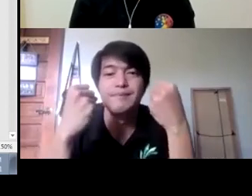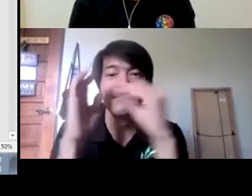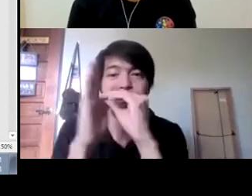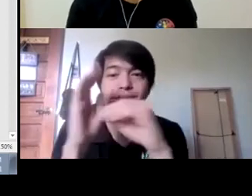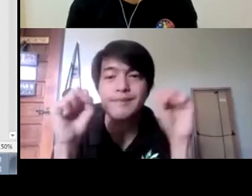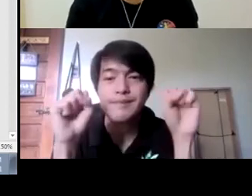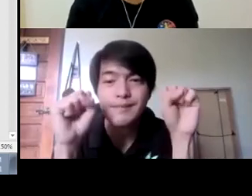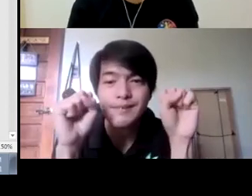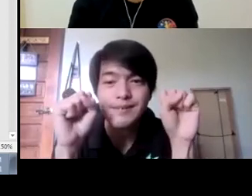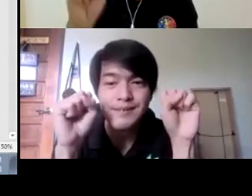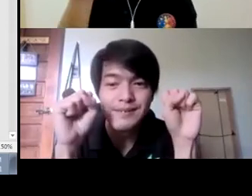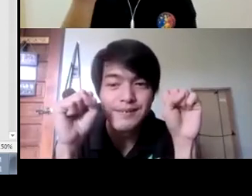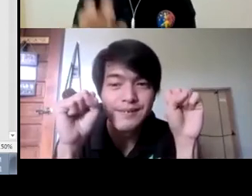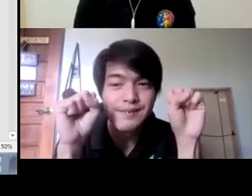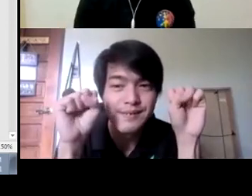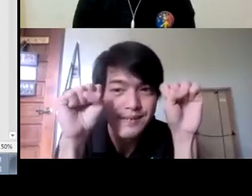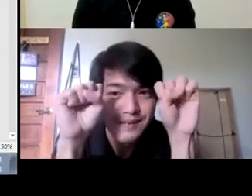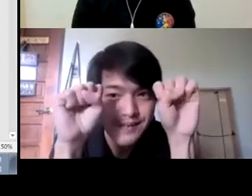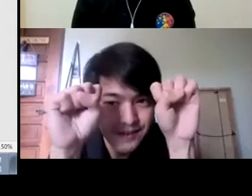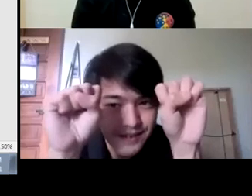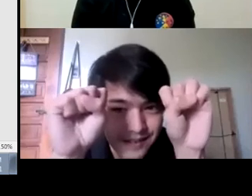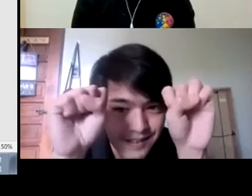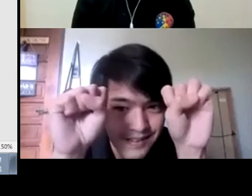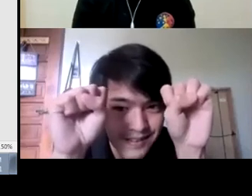love. Right. Okay. There you go.